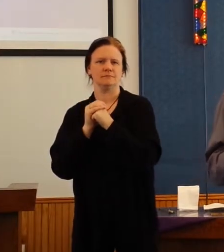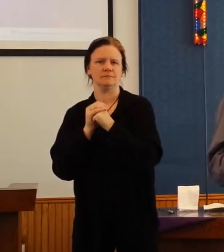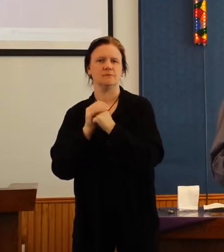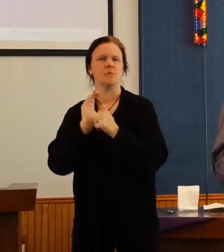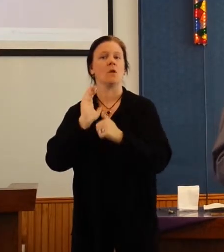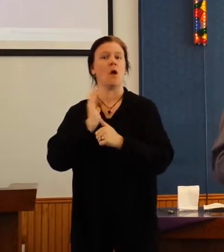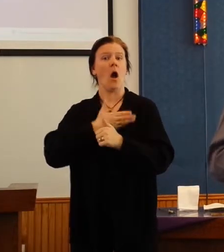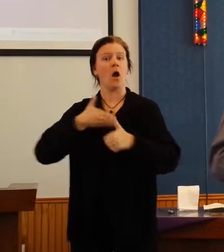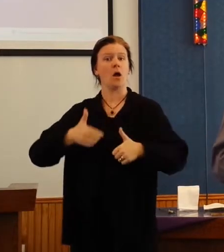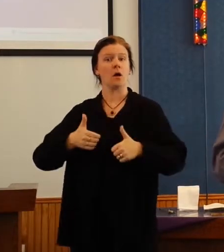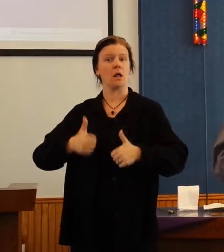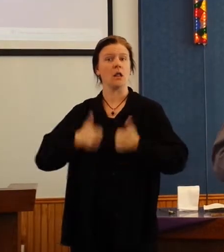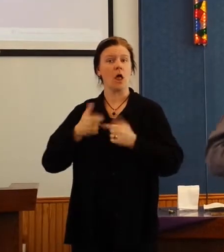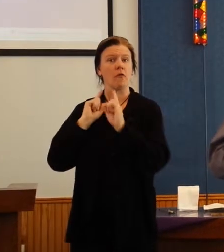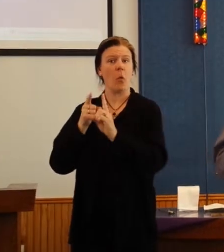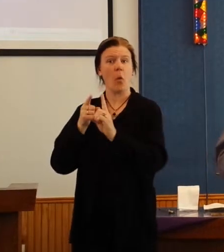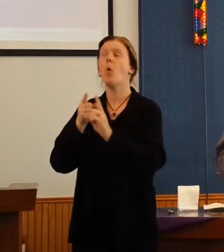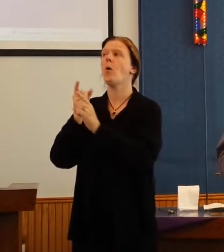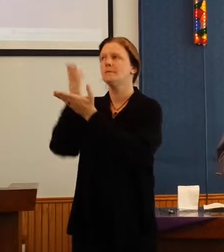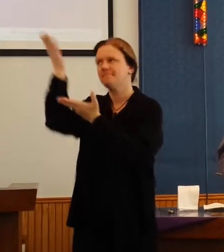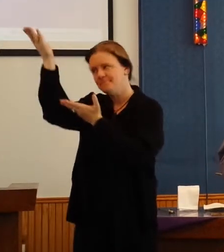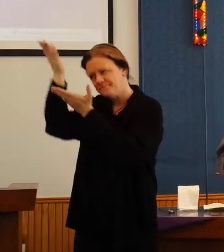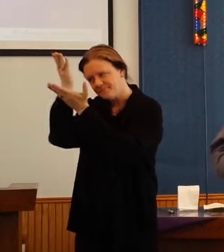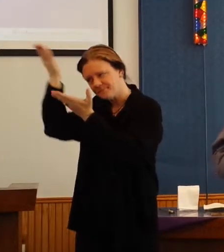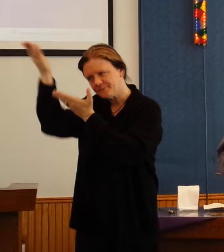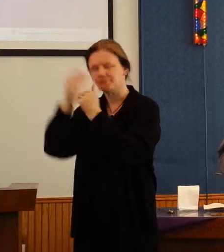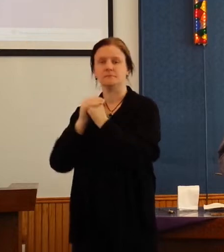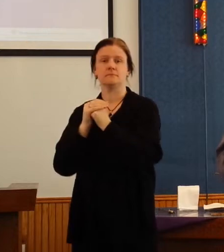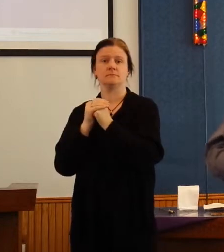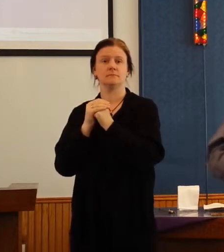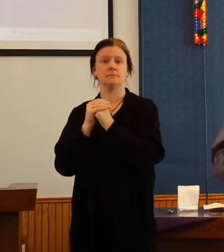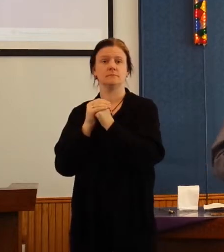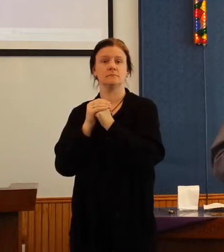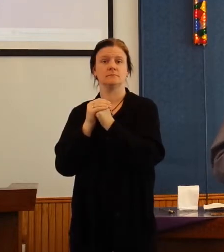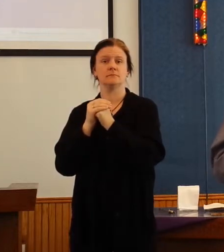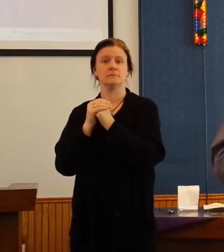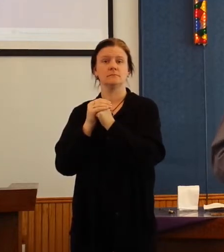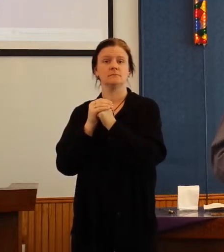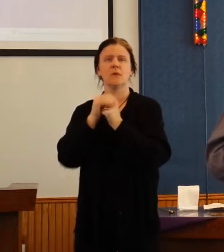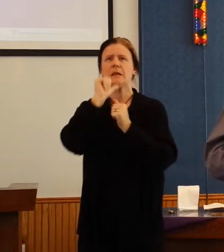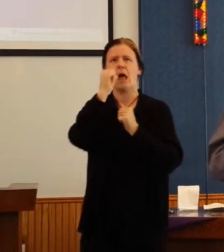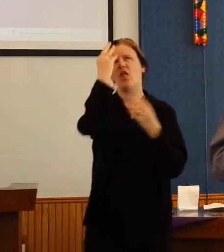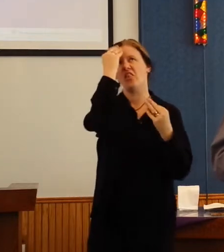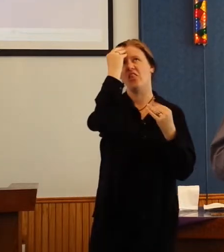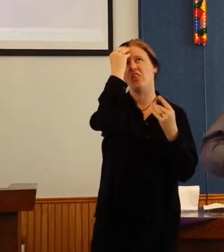service to God. In other words, acting rather than thinking.